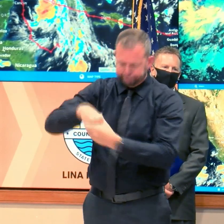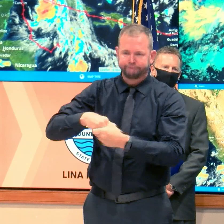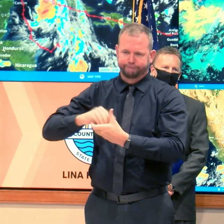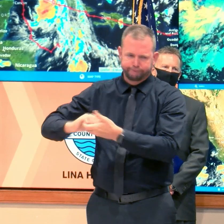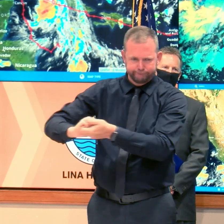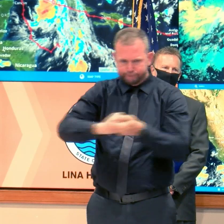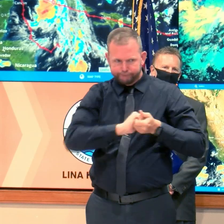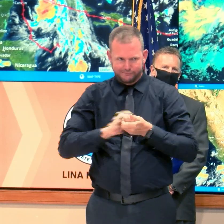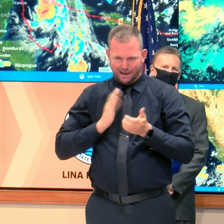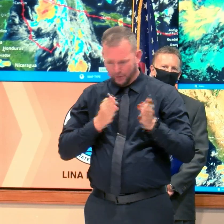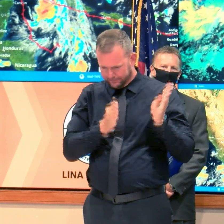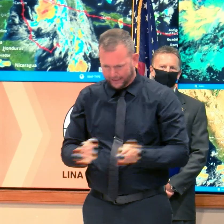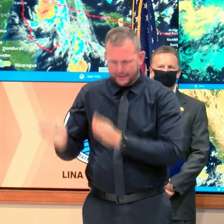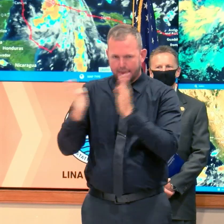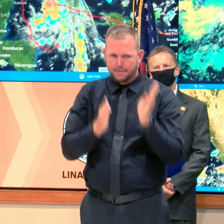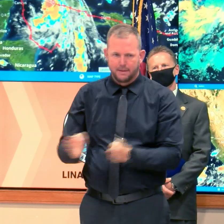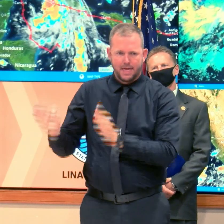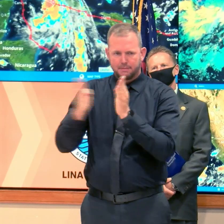should have